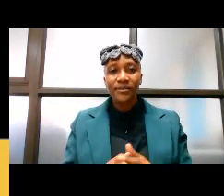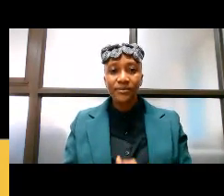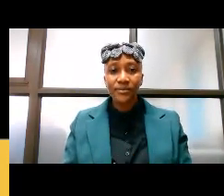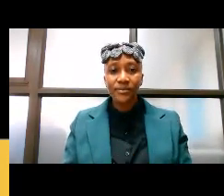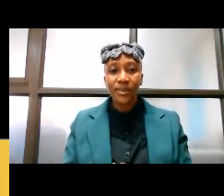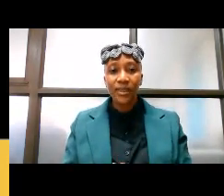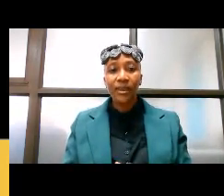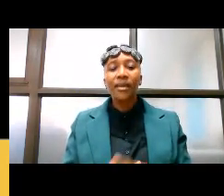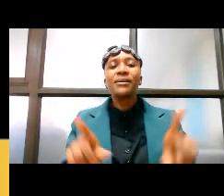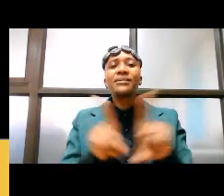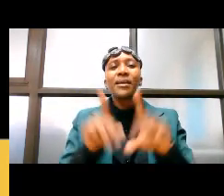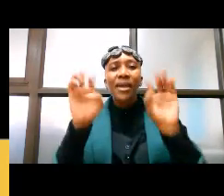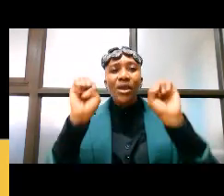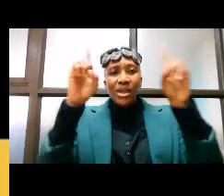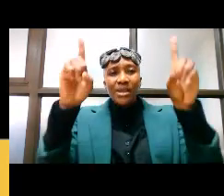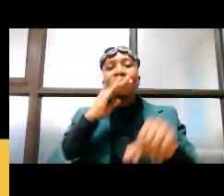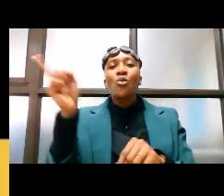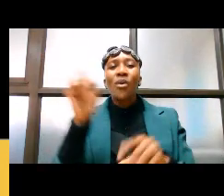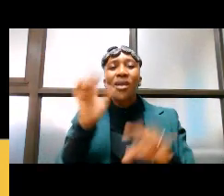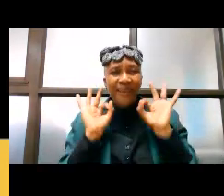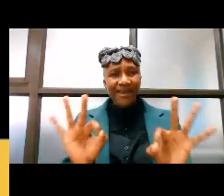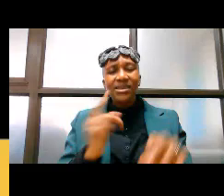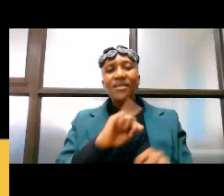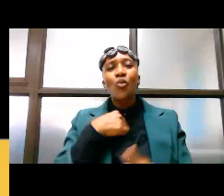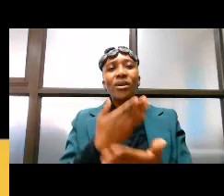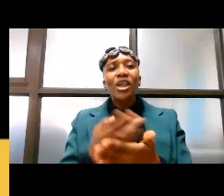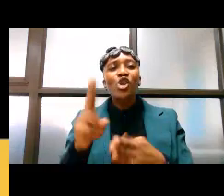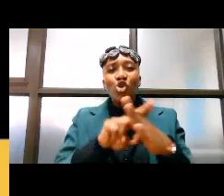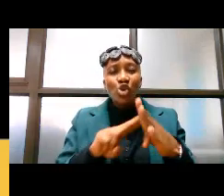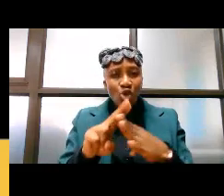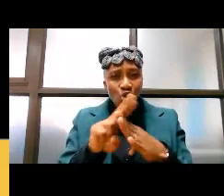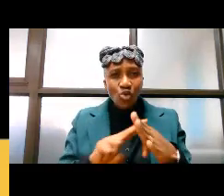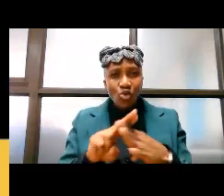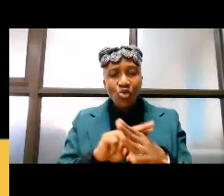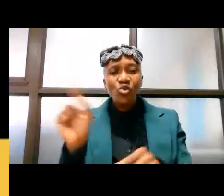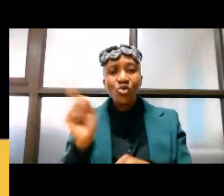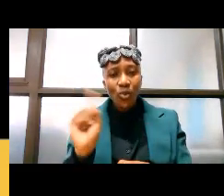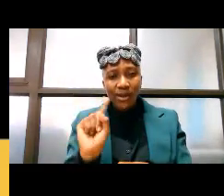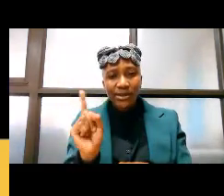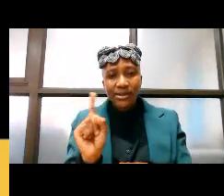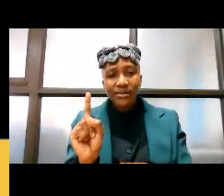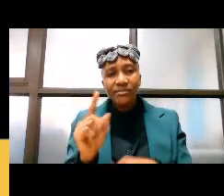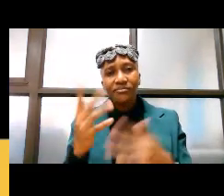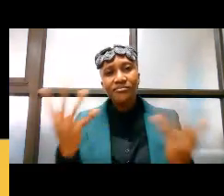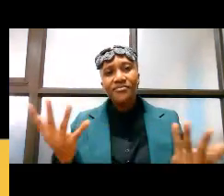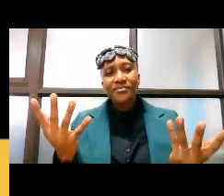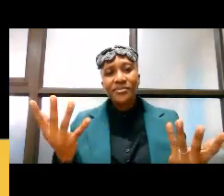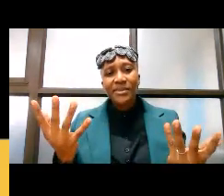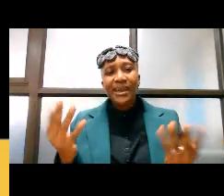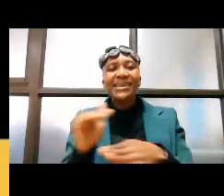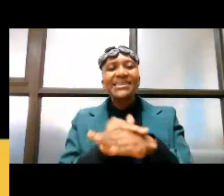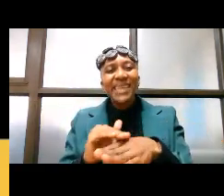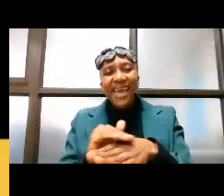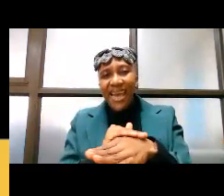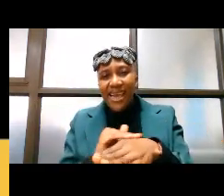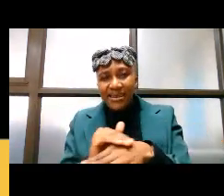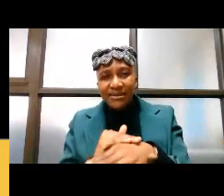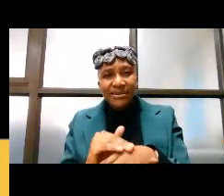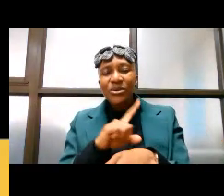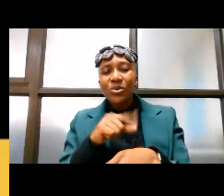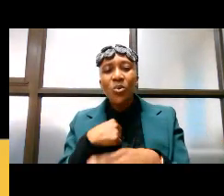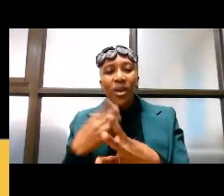Education is also very effective. We can use more than just the senses that we are traditionally thinking